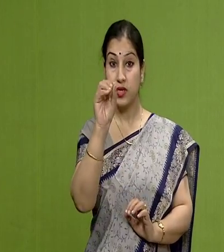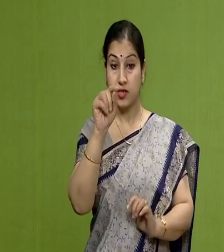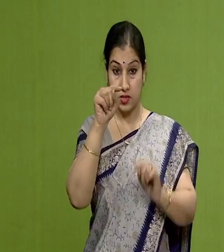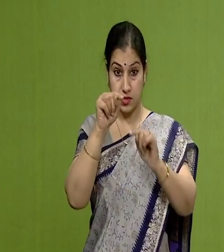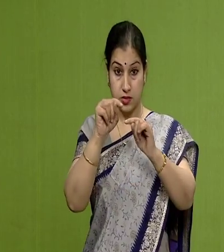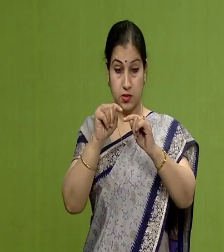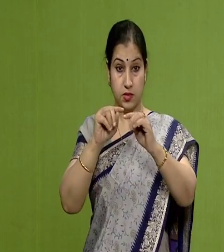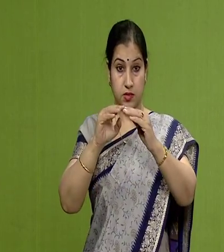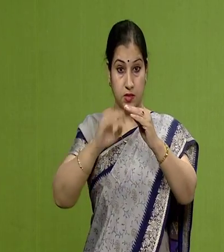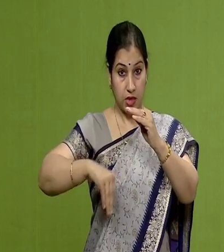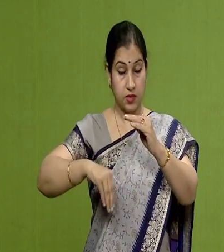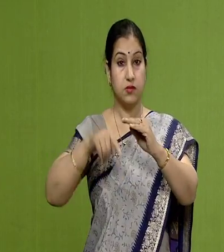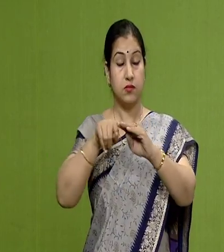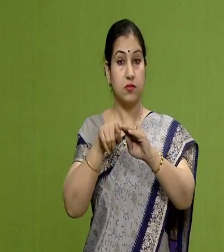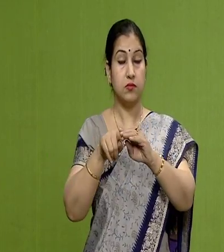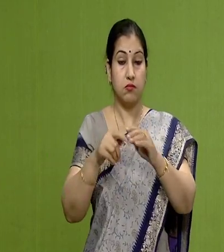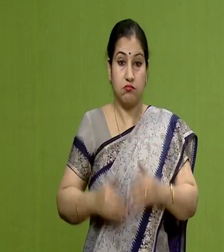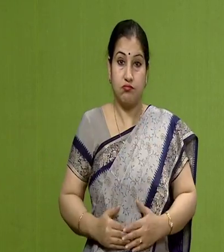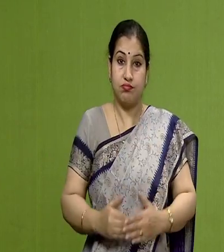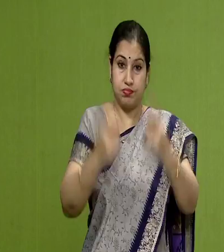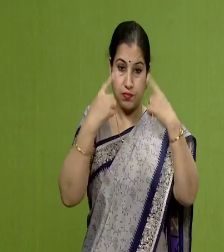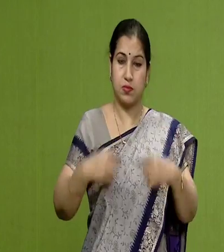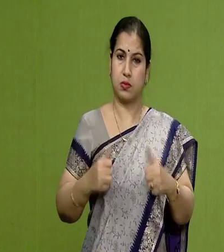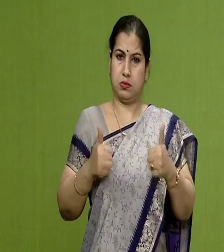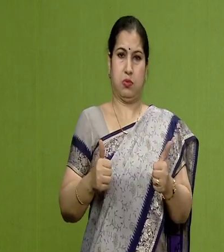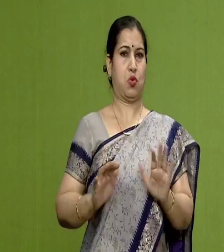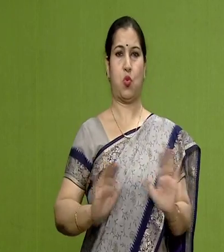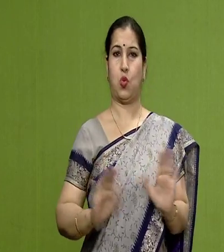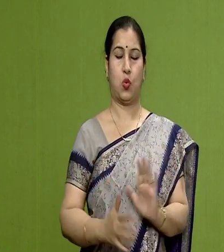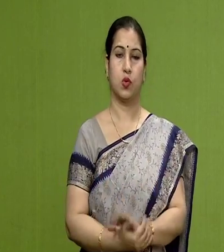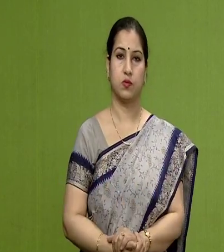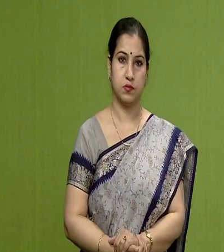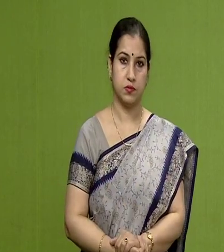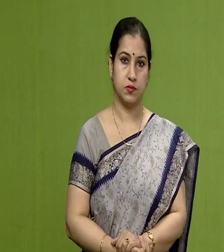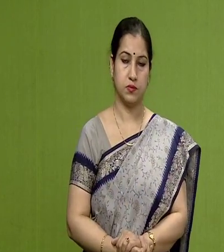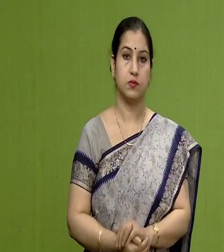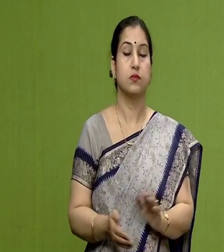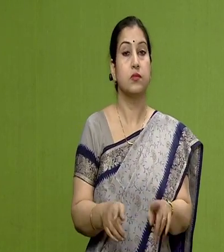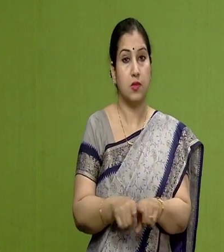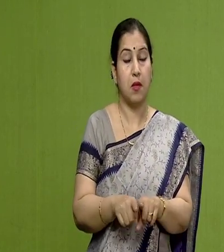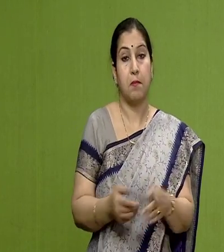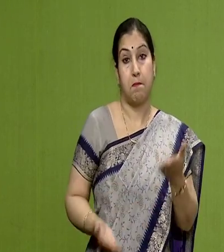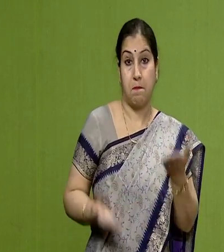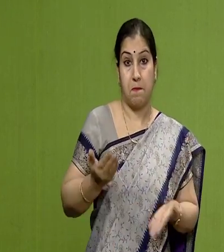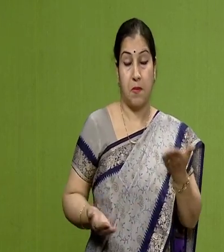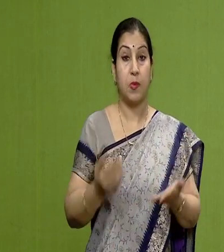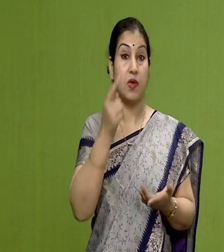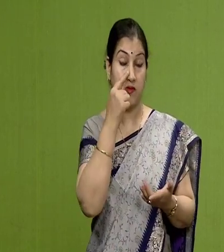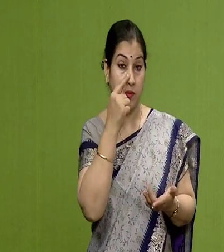years, the reproductive system is not matured and may put the lady and